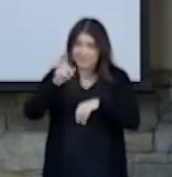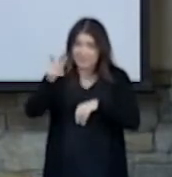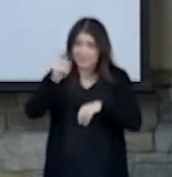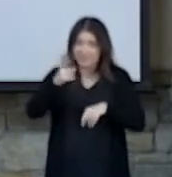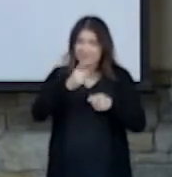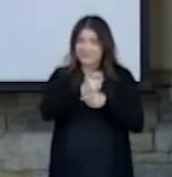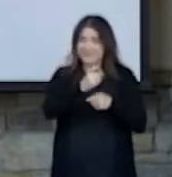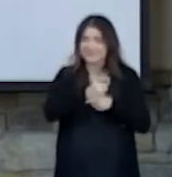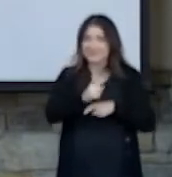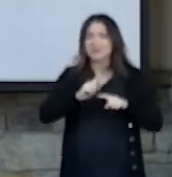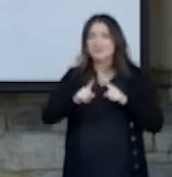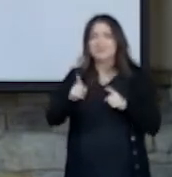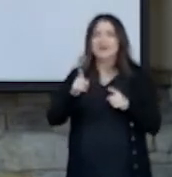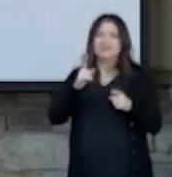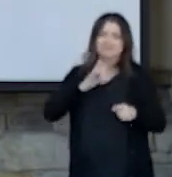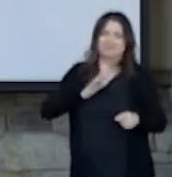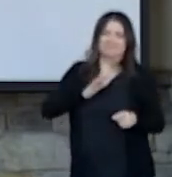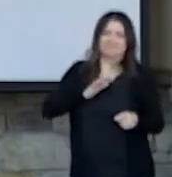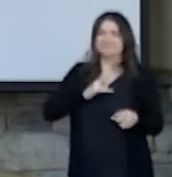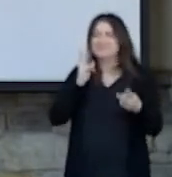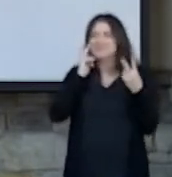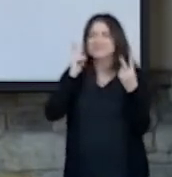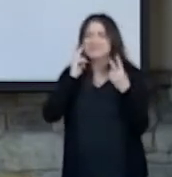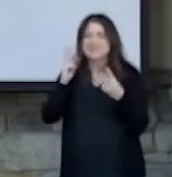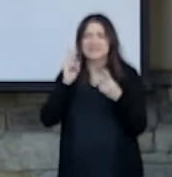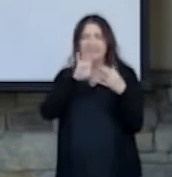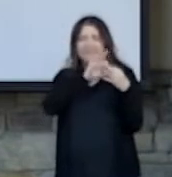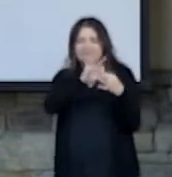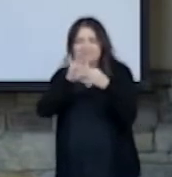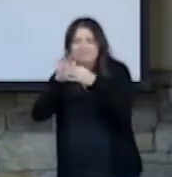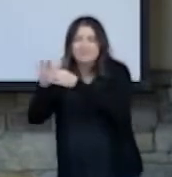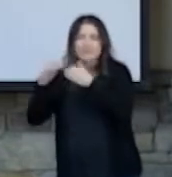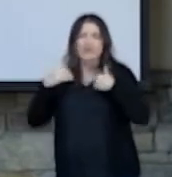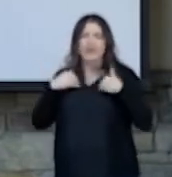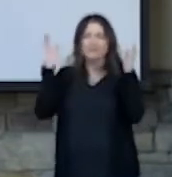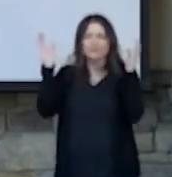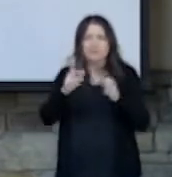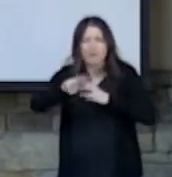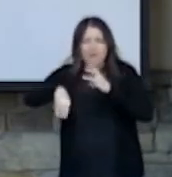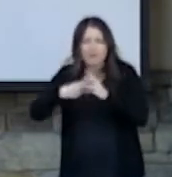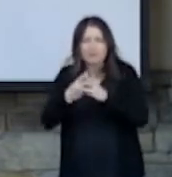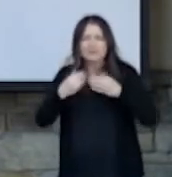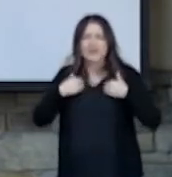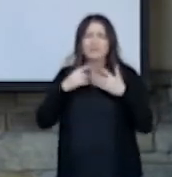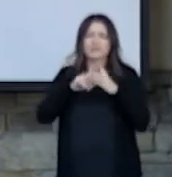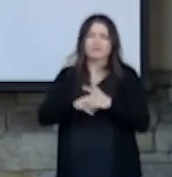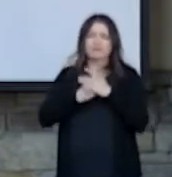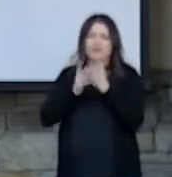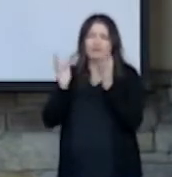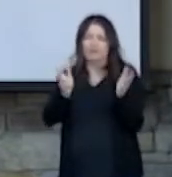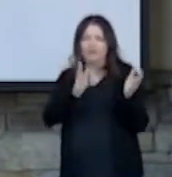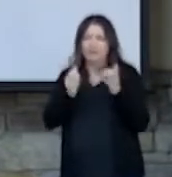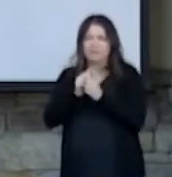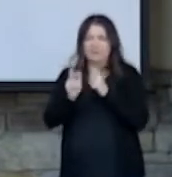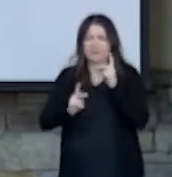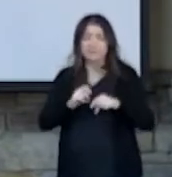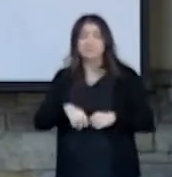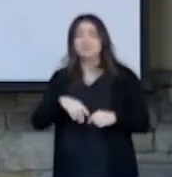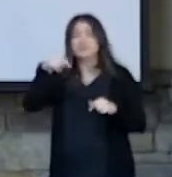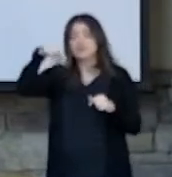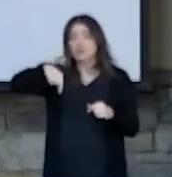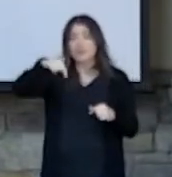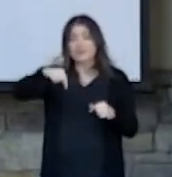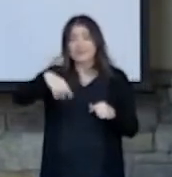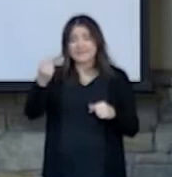So it's kind of neat. It's always amazing the connections you can make and how small the world can be when you start talking to folks. So this coming